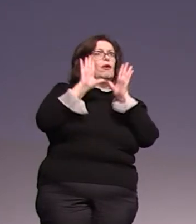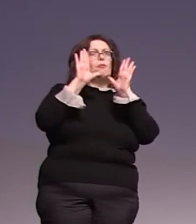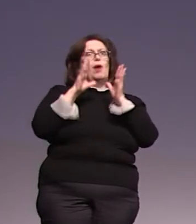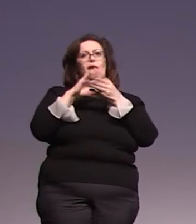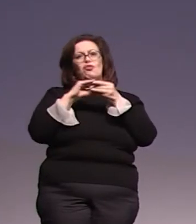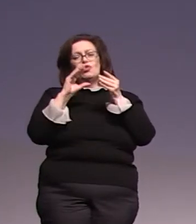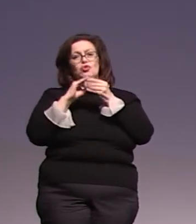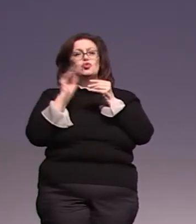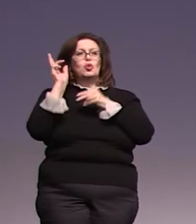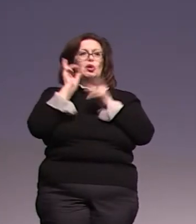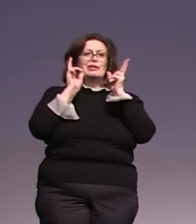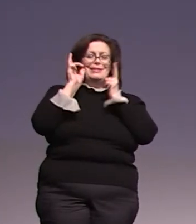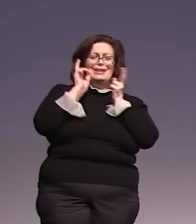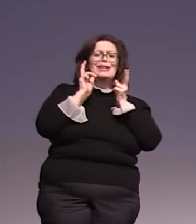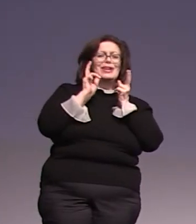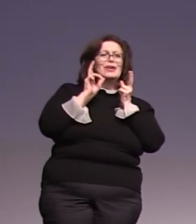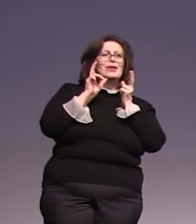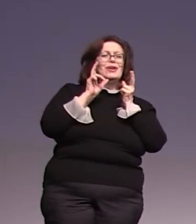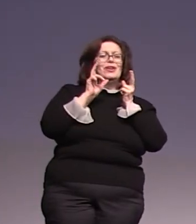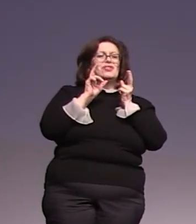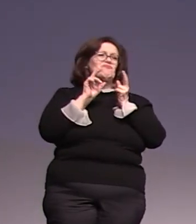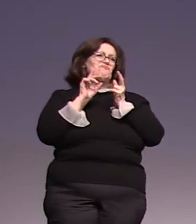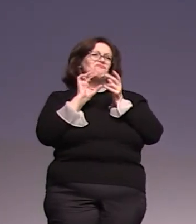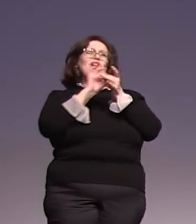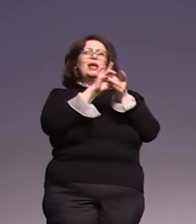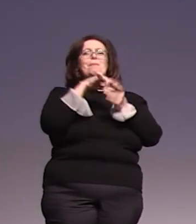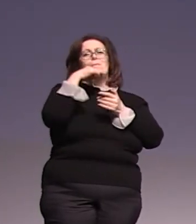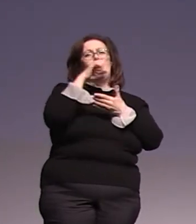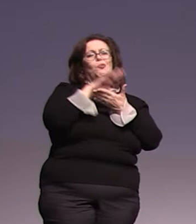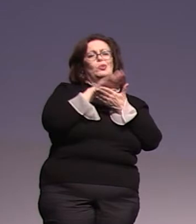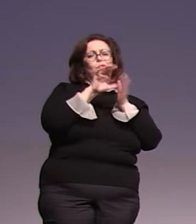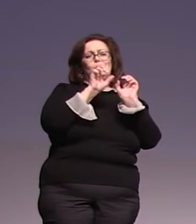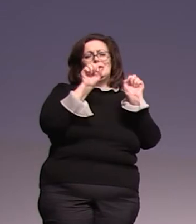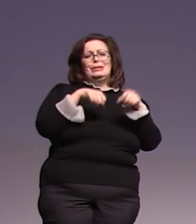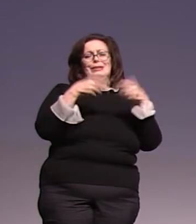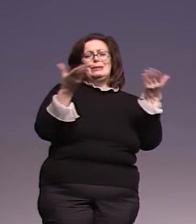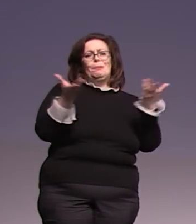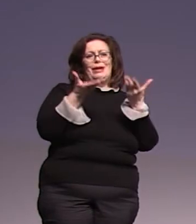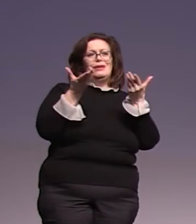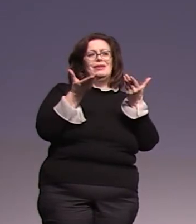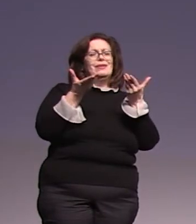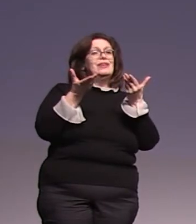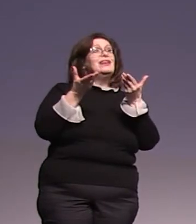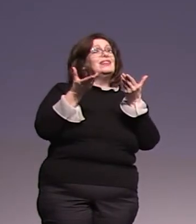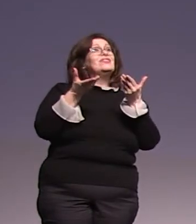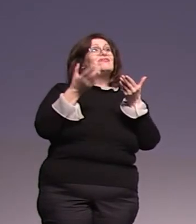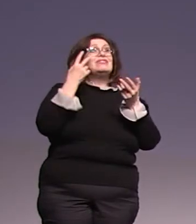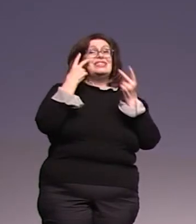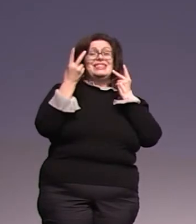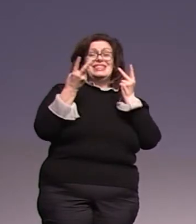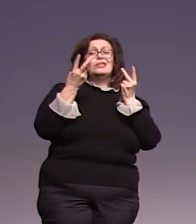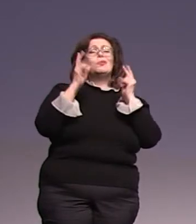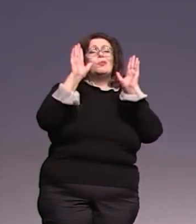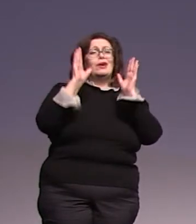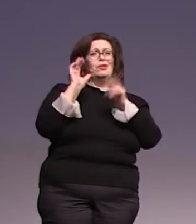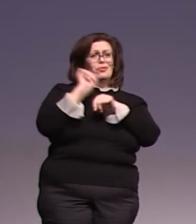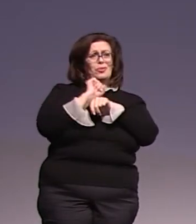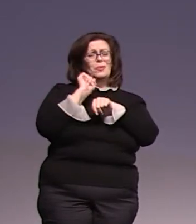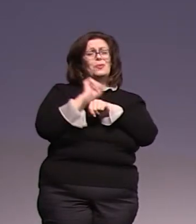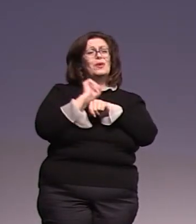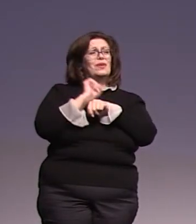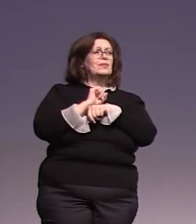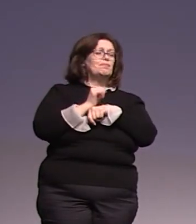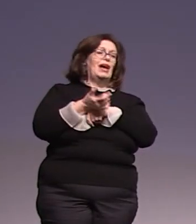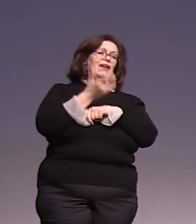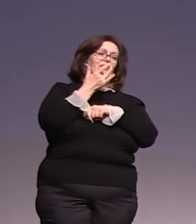across the state in our public school systems. You've got a lot of great leaders here who are doing some great work. I will say the Kindy 500 might be my